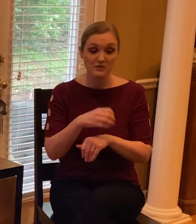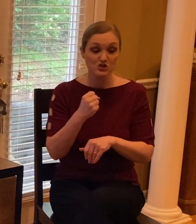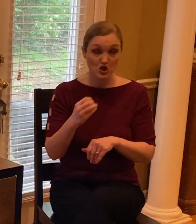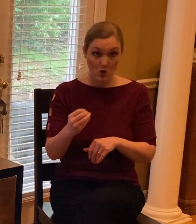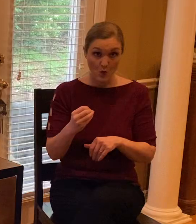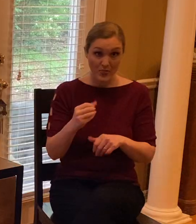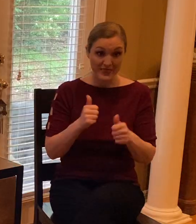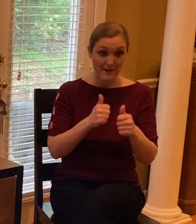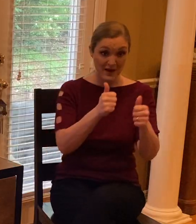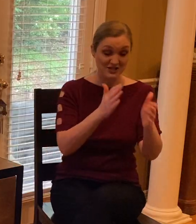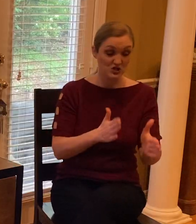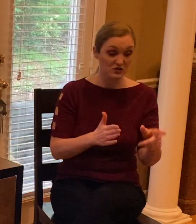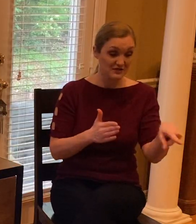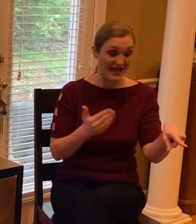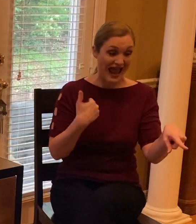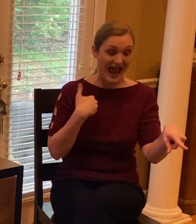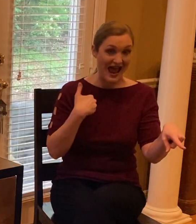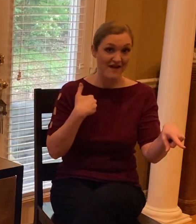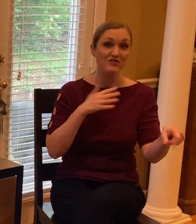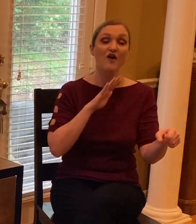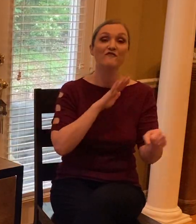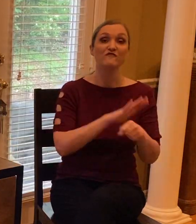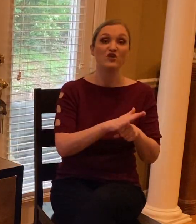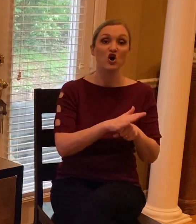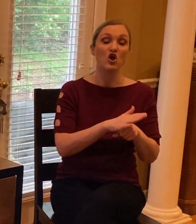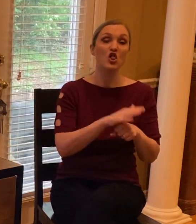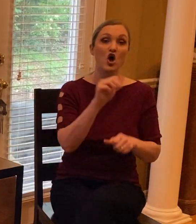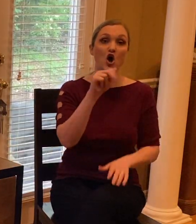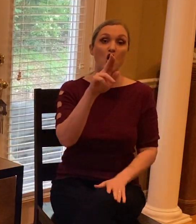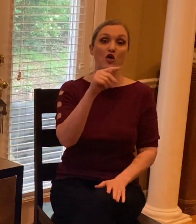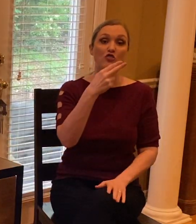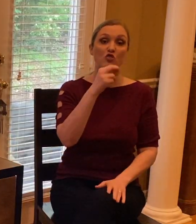the full authority of Jesus Christ.